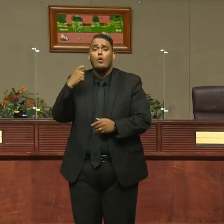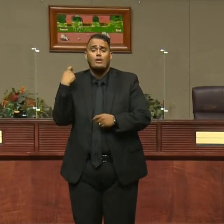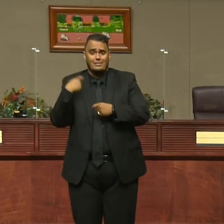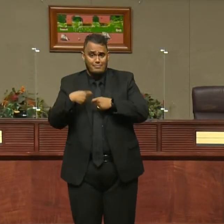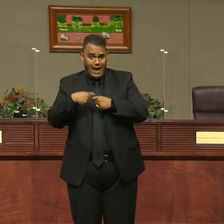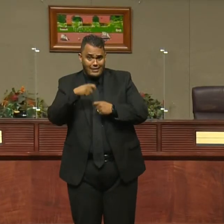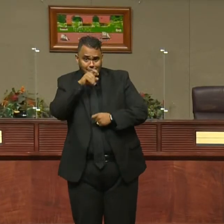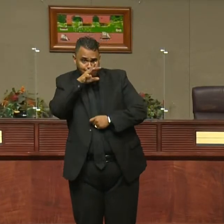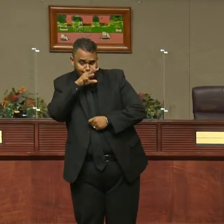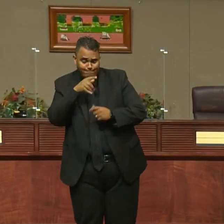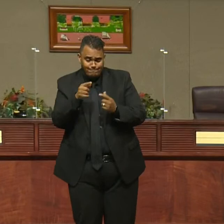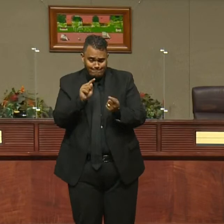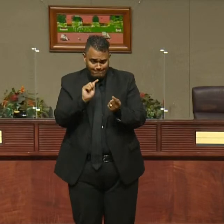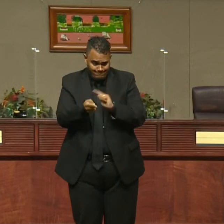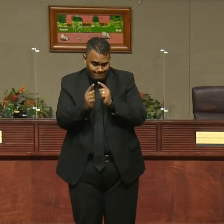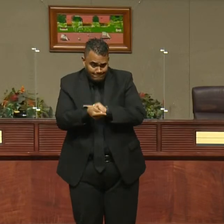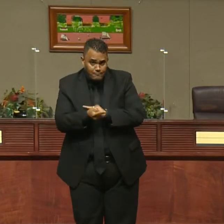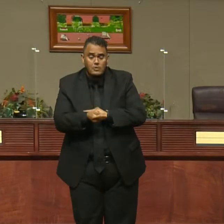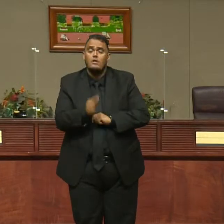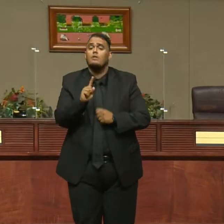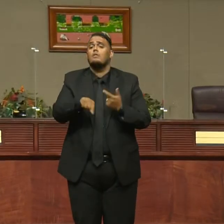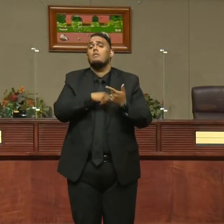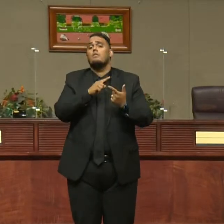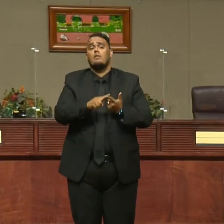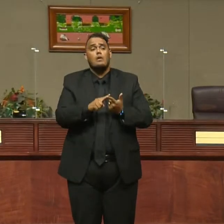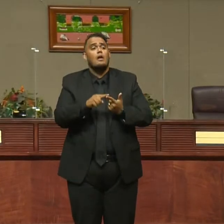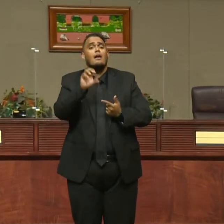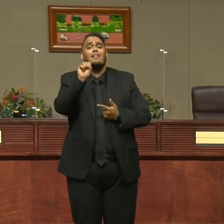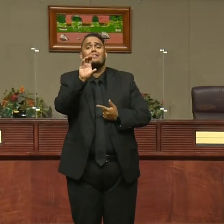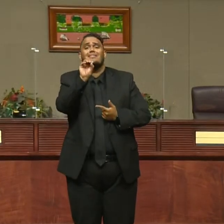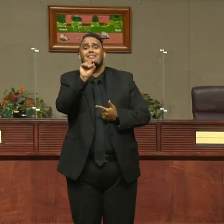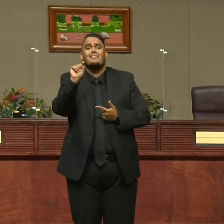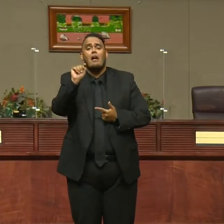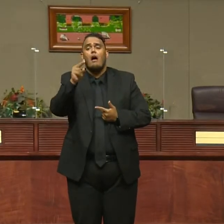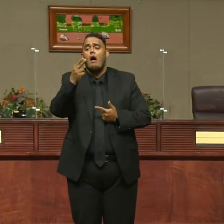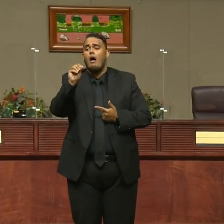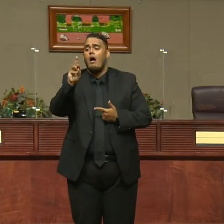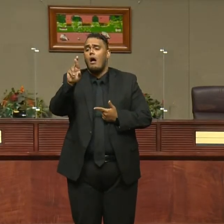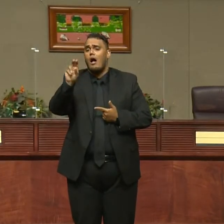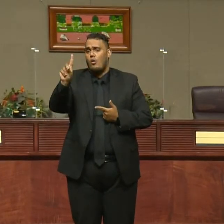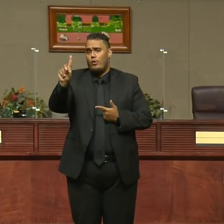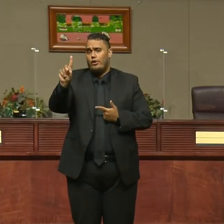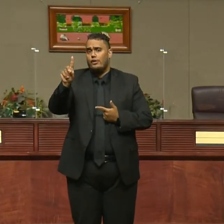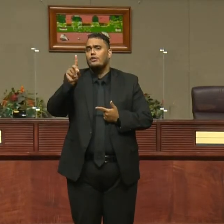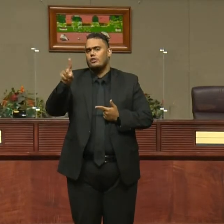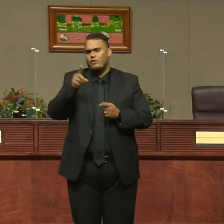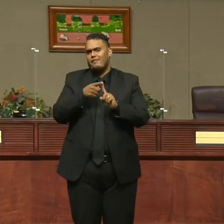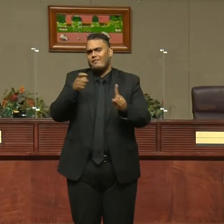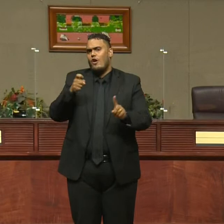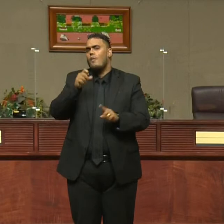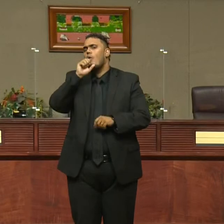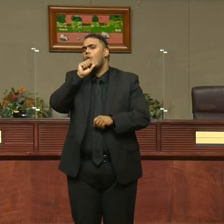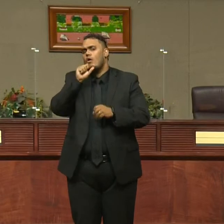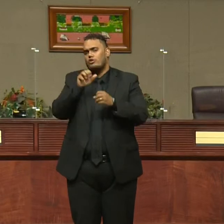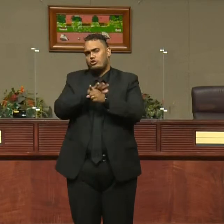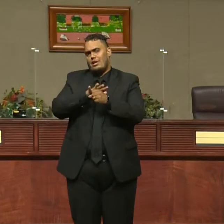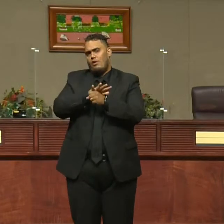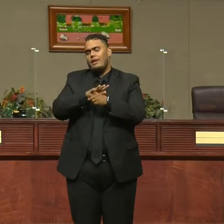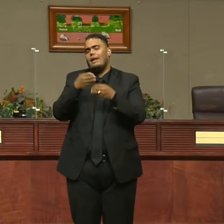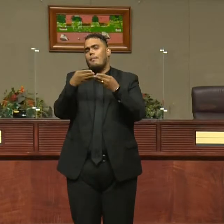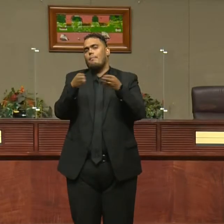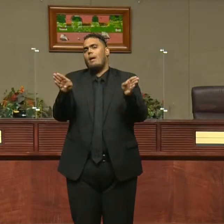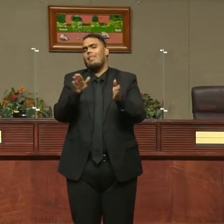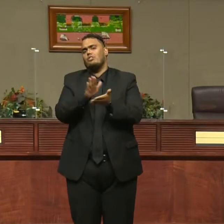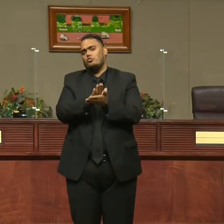Mr. Scott Howard from Orange County Public Schools here. We've been working in partnership with the school district trying to get teachers